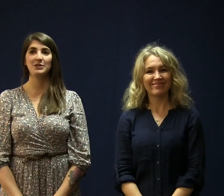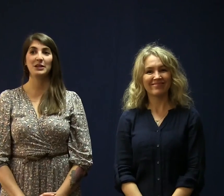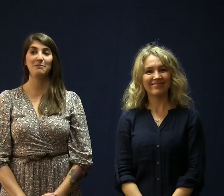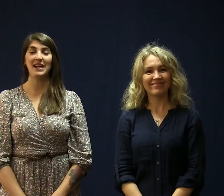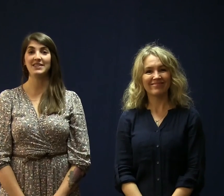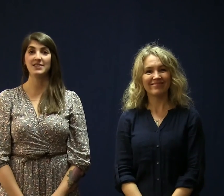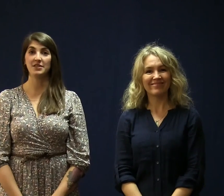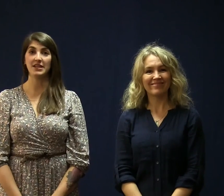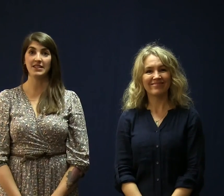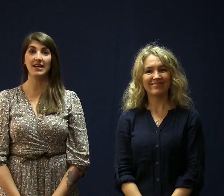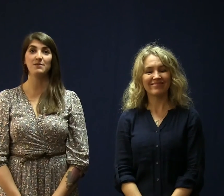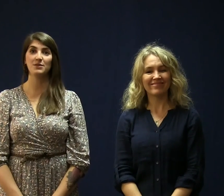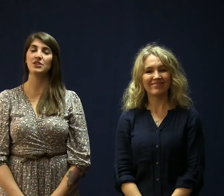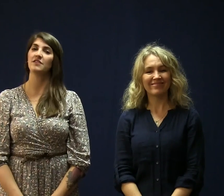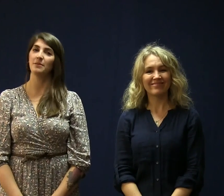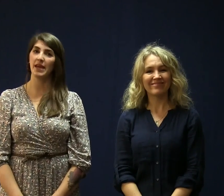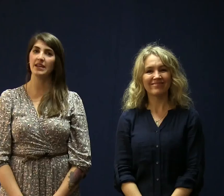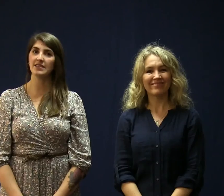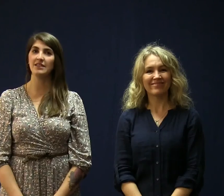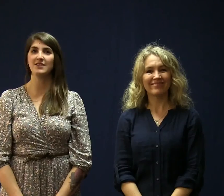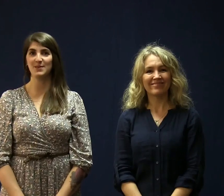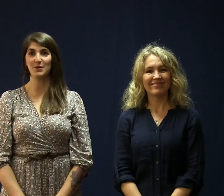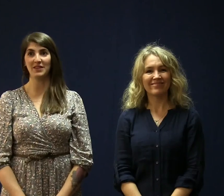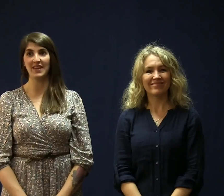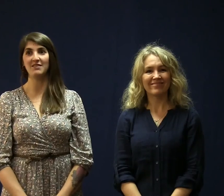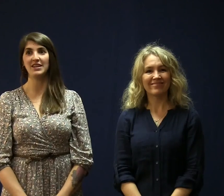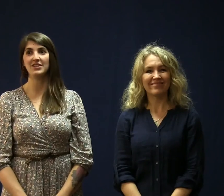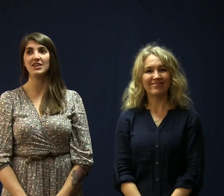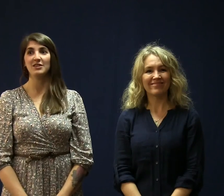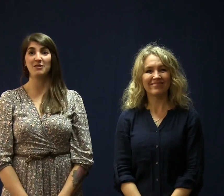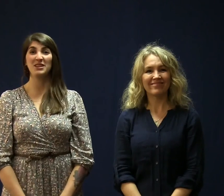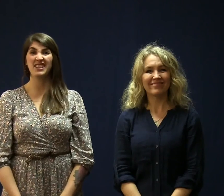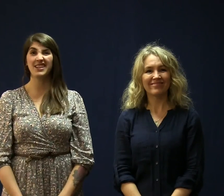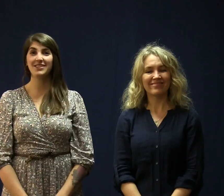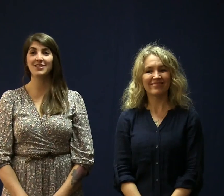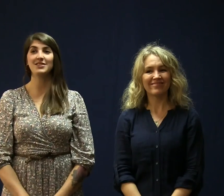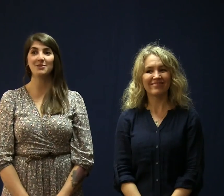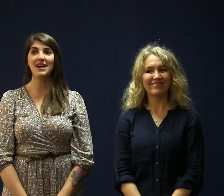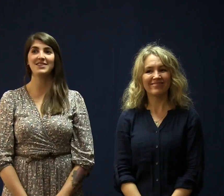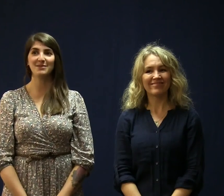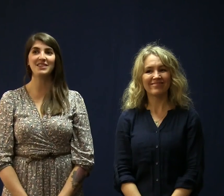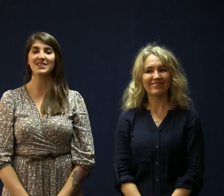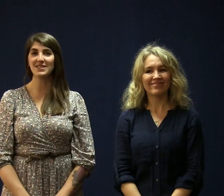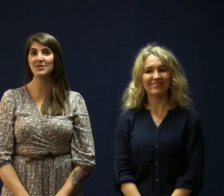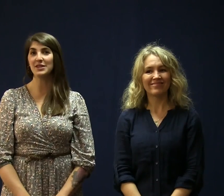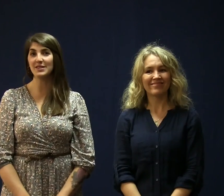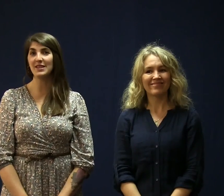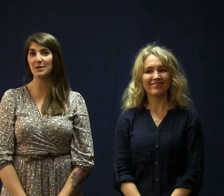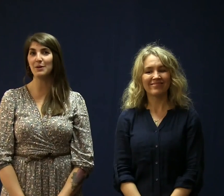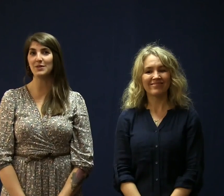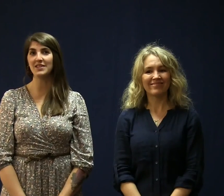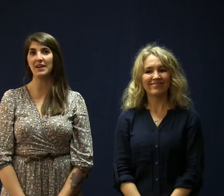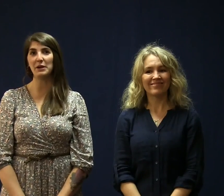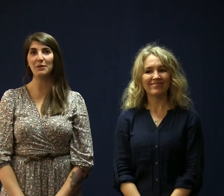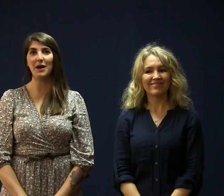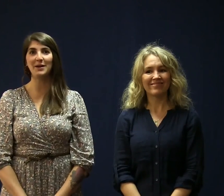We do a combined story time switching from ASL to spoken language, and we encourage you to watch some of these stories that are posted on our blog.